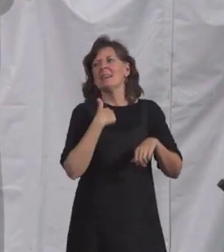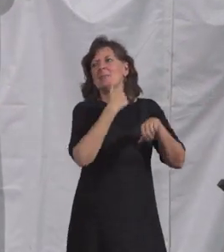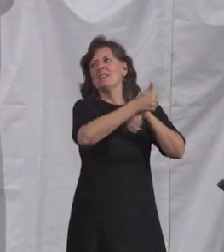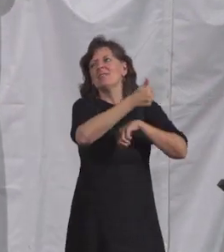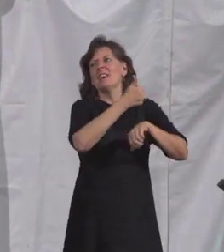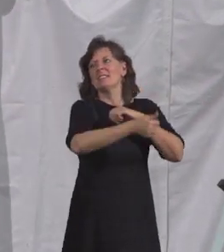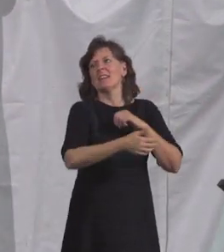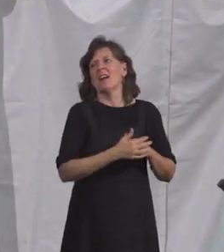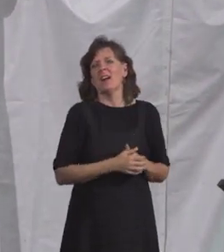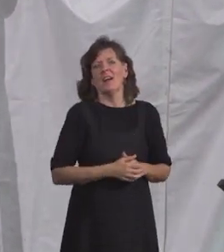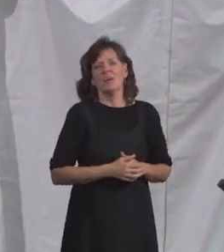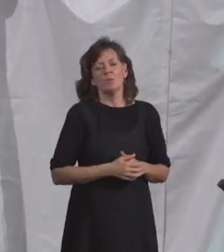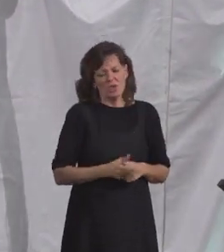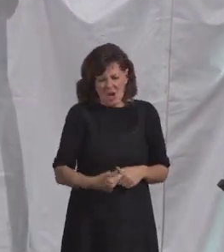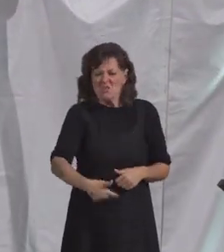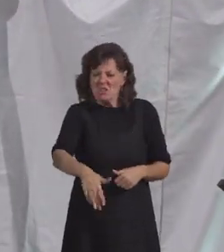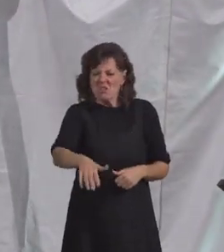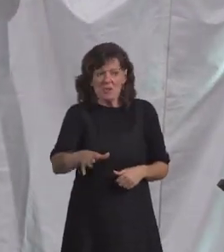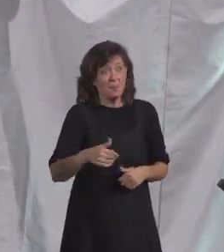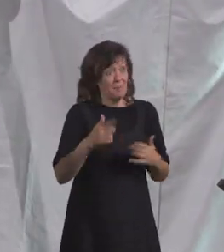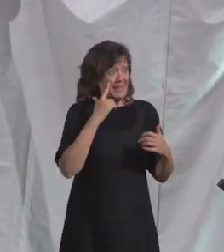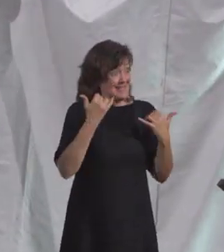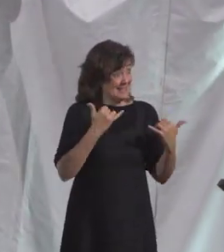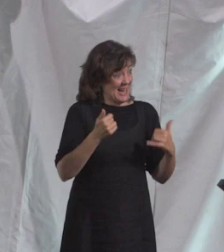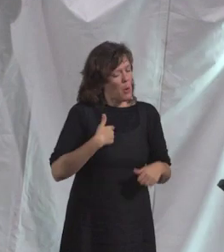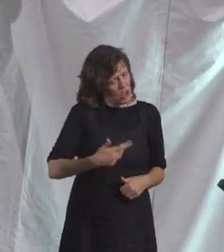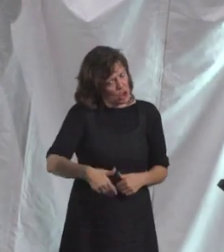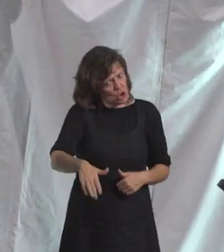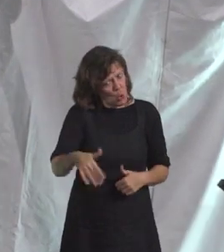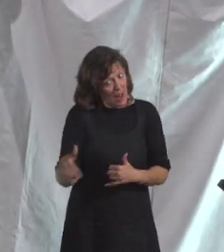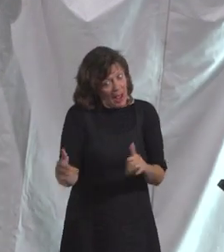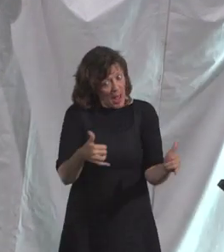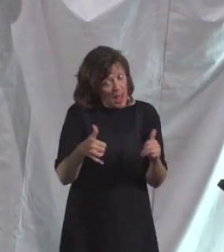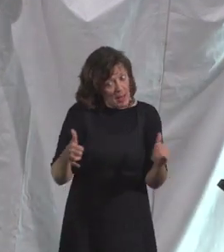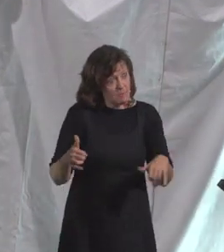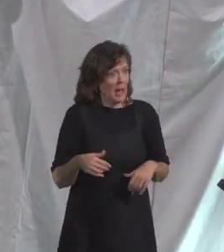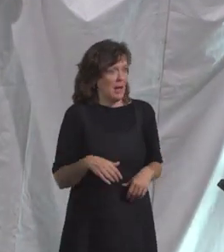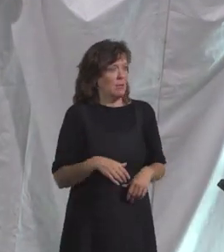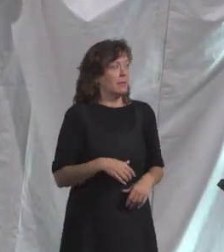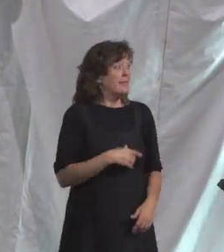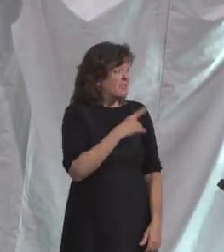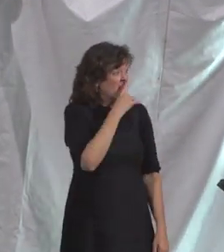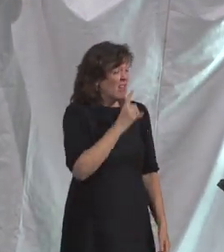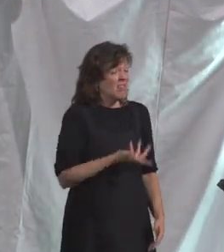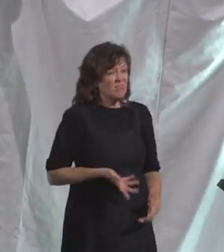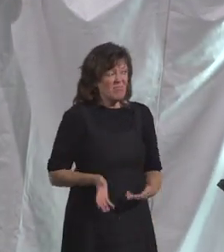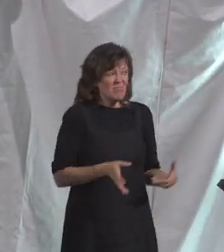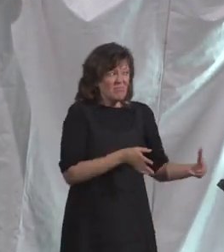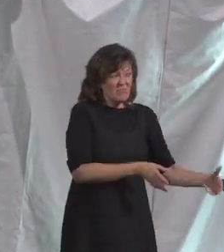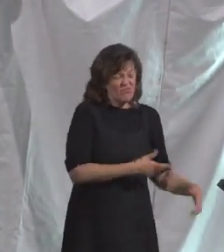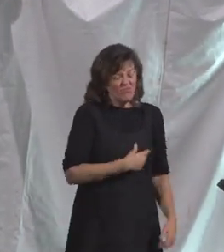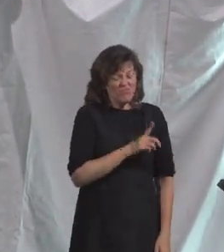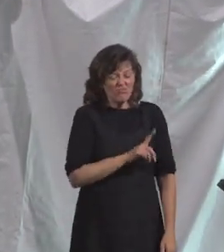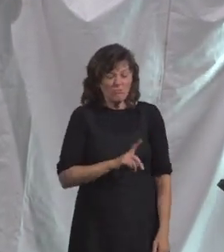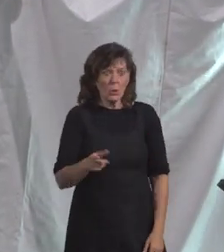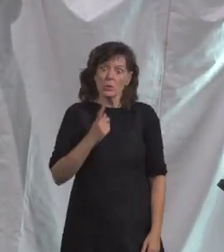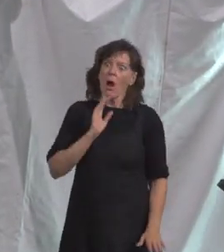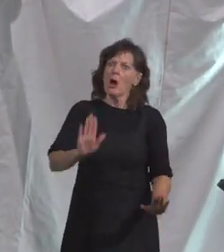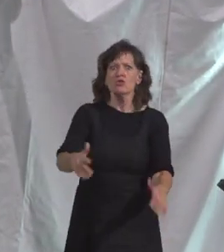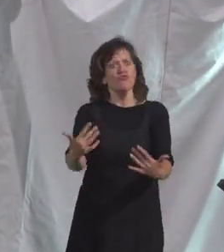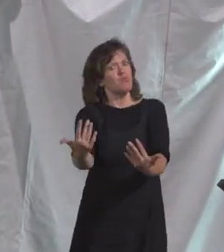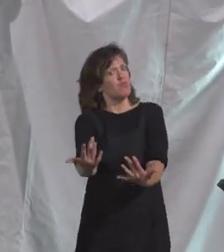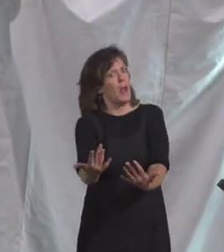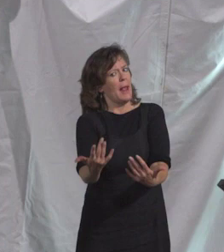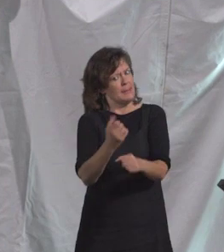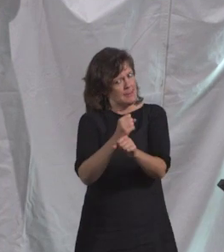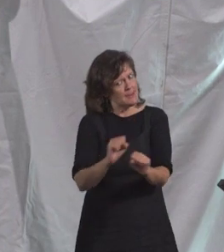out and play, put your video game down, go out and play," and so the kid's about to go out and play, and then we're like, "Wait, safety gear," and so we put on